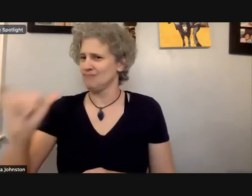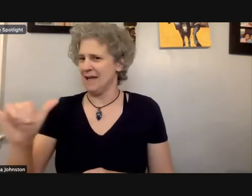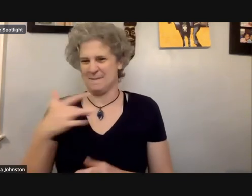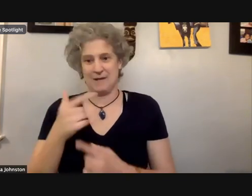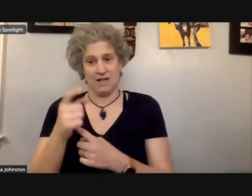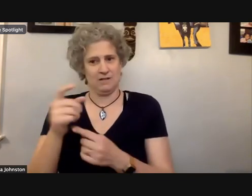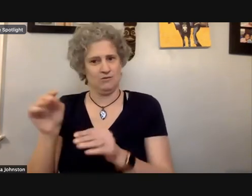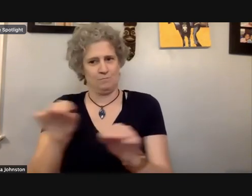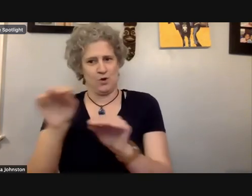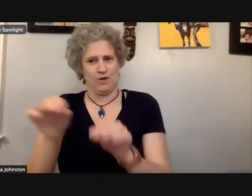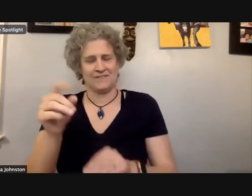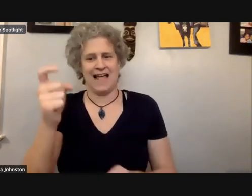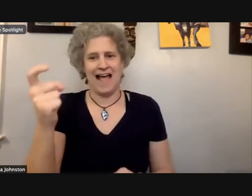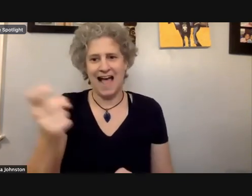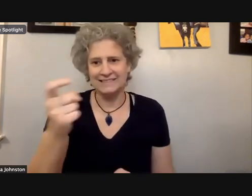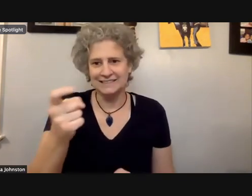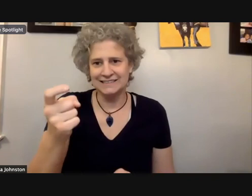So X-ray.